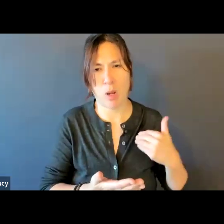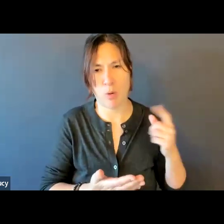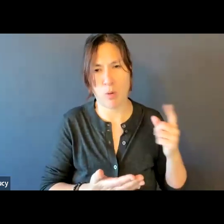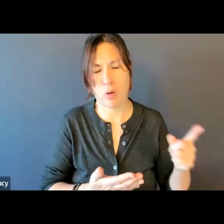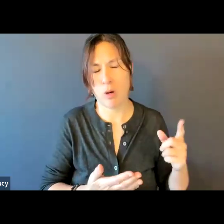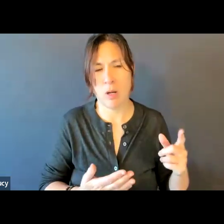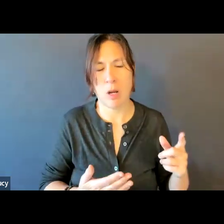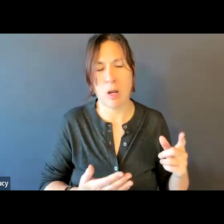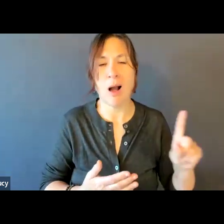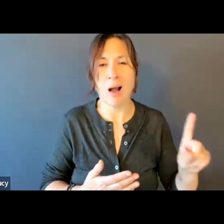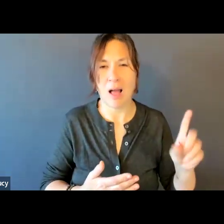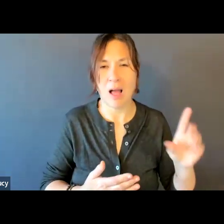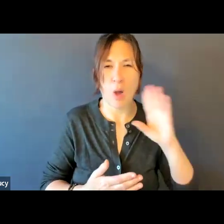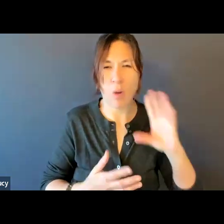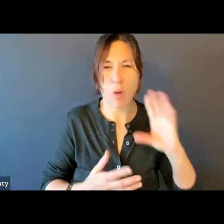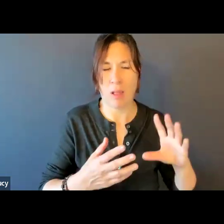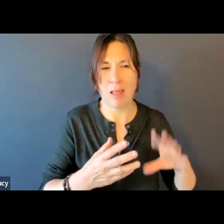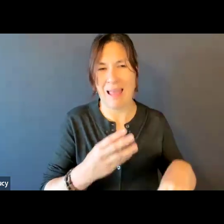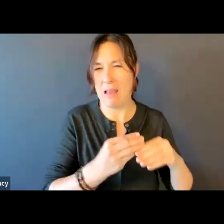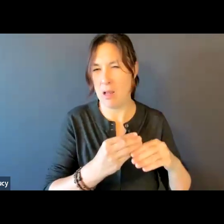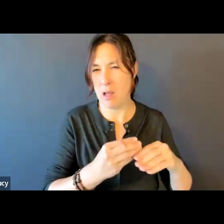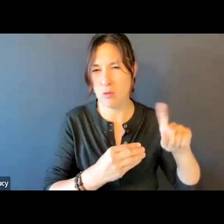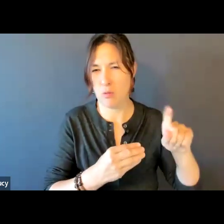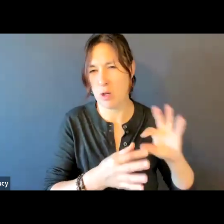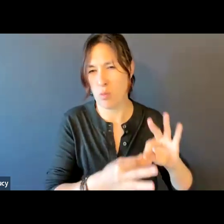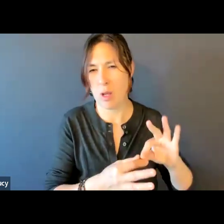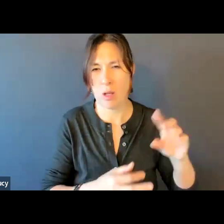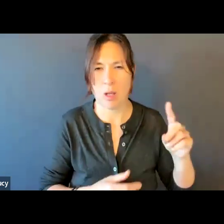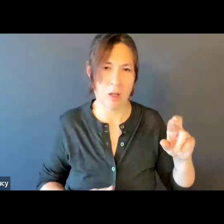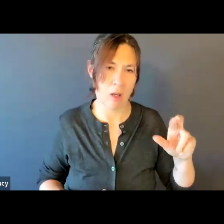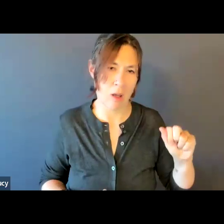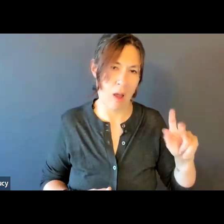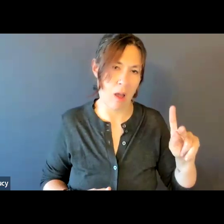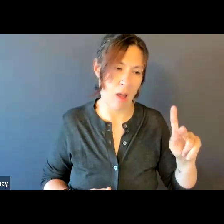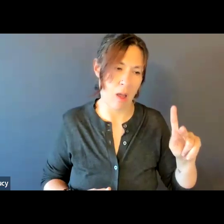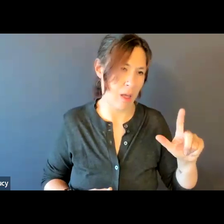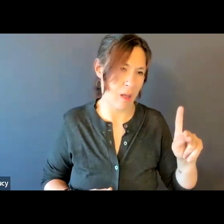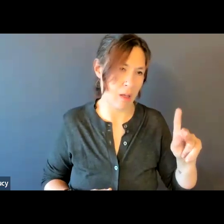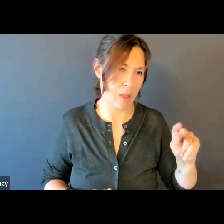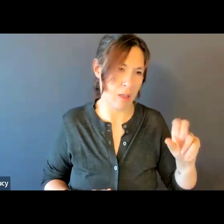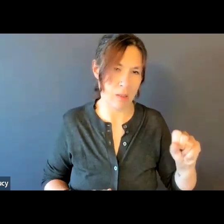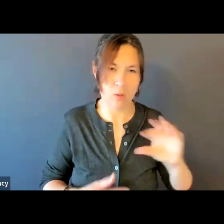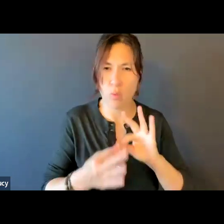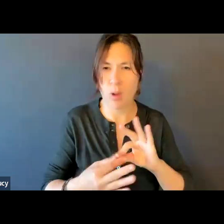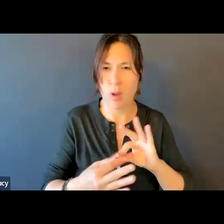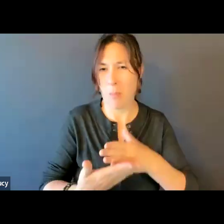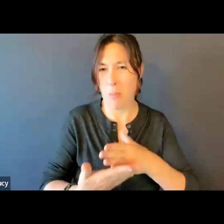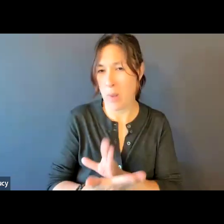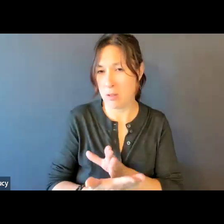about budget, because I thought I really appreciated that conversation, but I want to go a little further on it. But